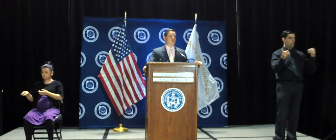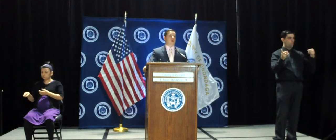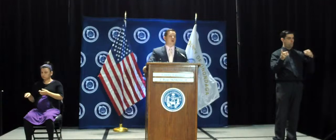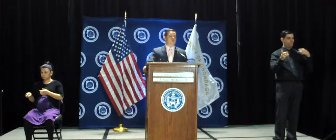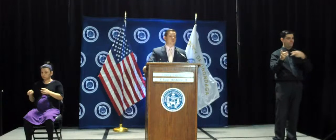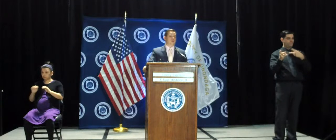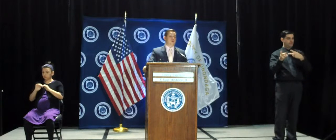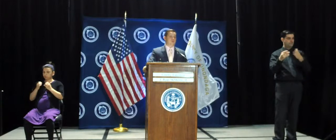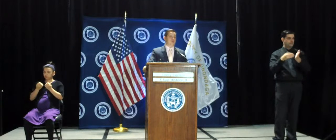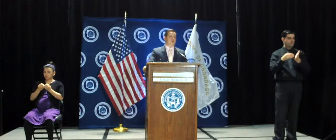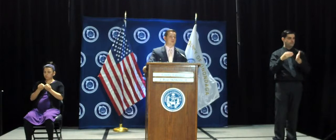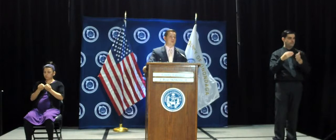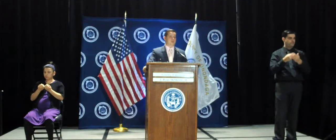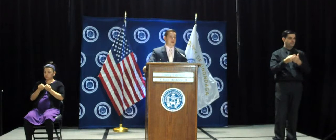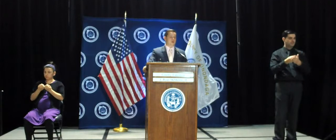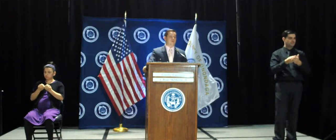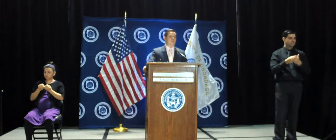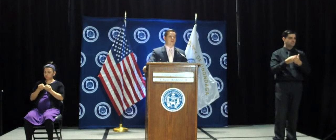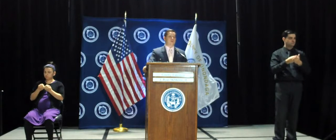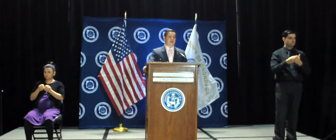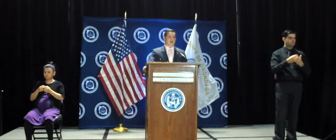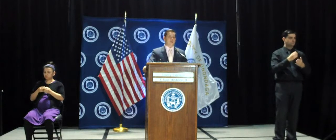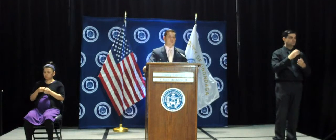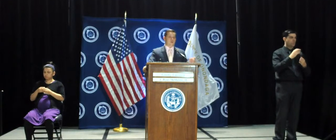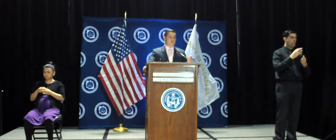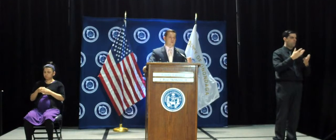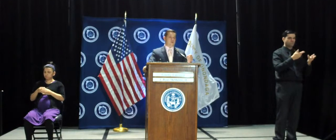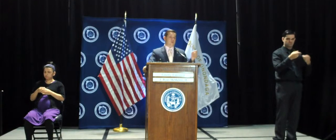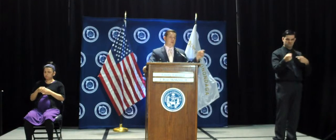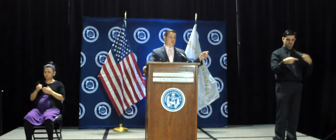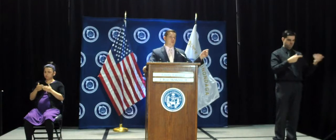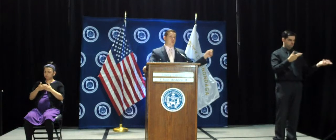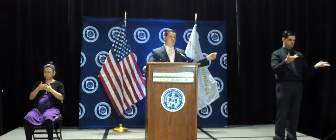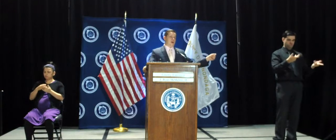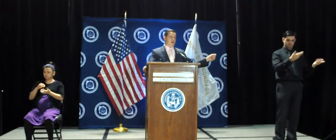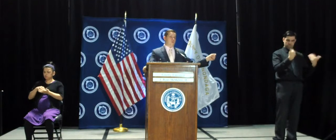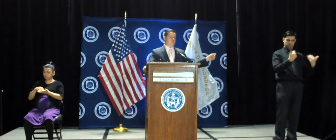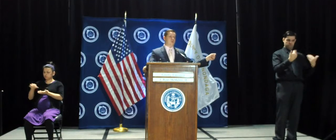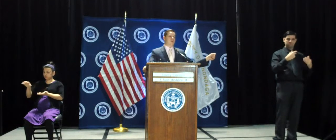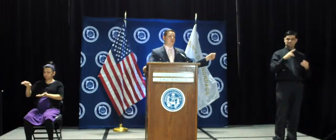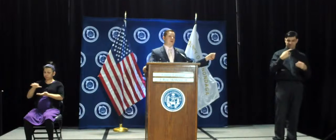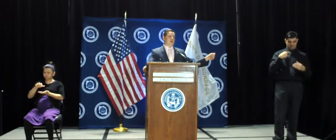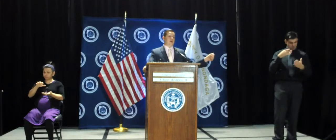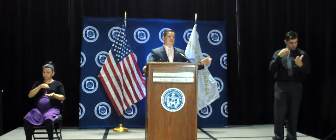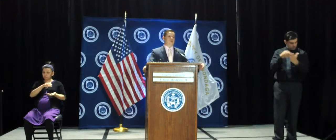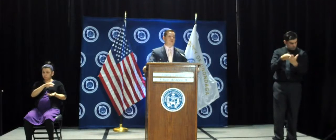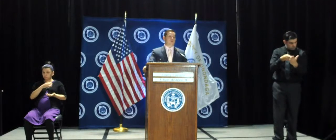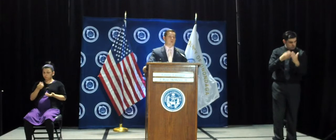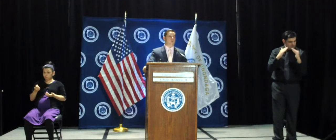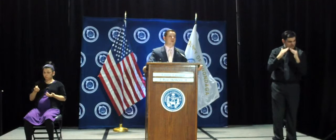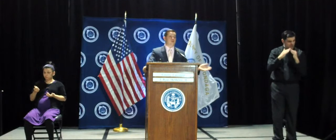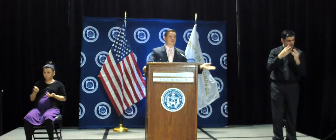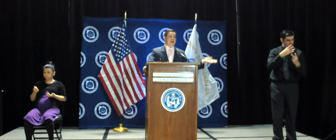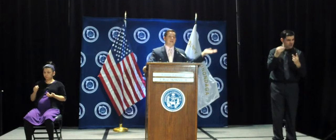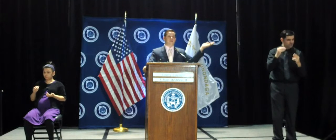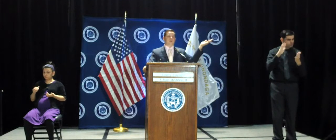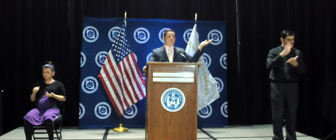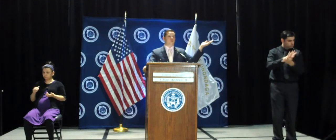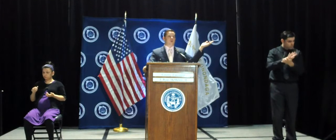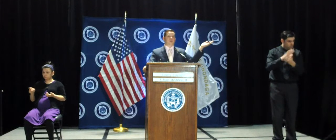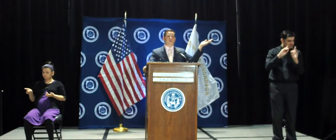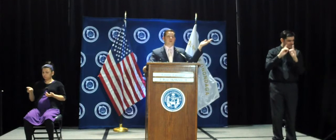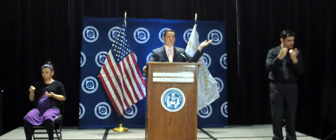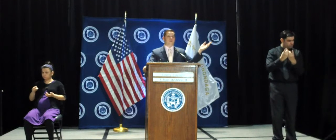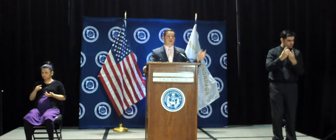sue our school district and the town for millions of dollars so then they turn around and sue and raise their taxes